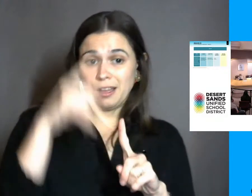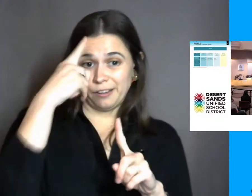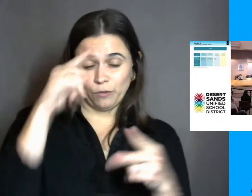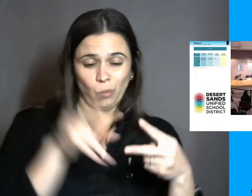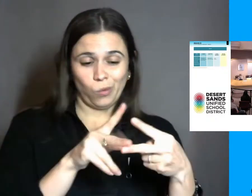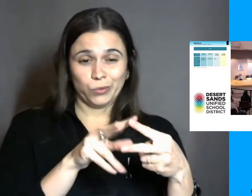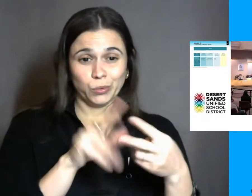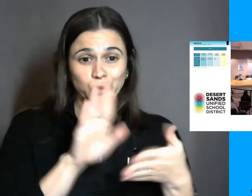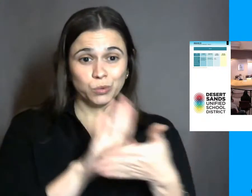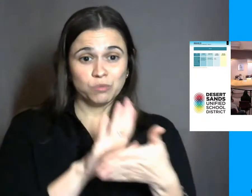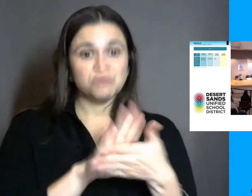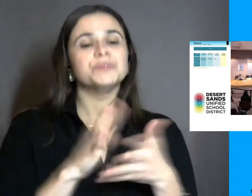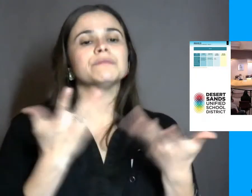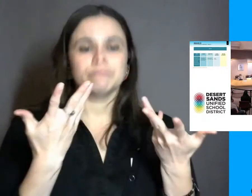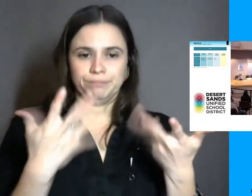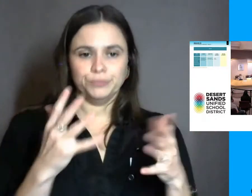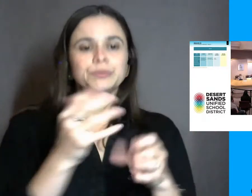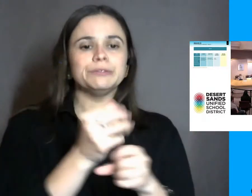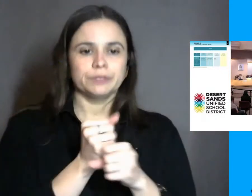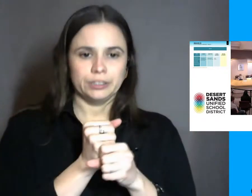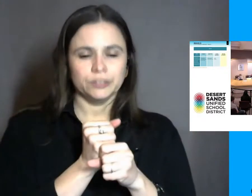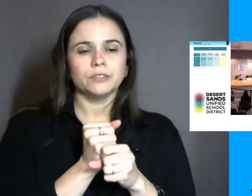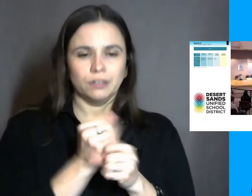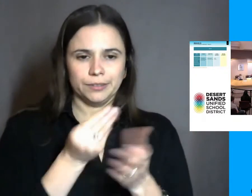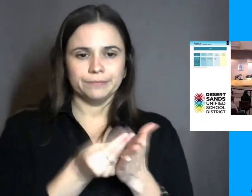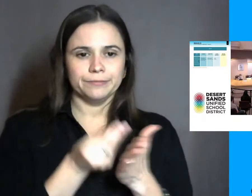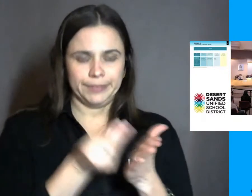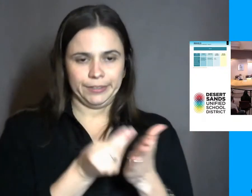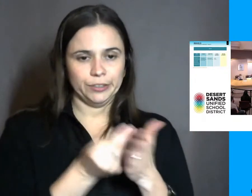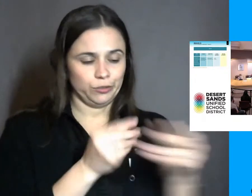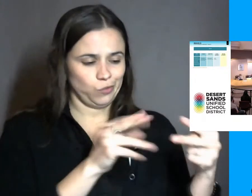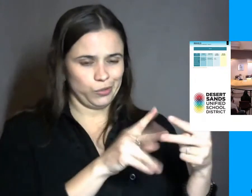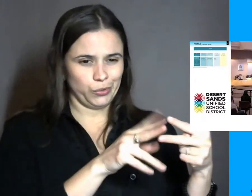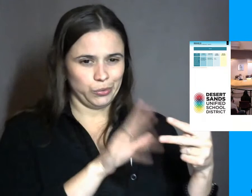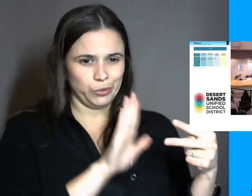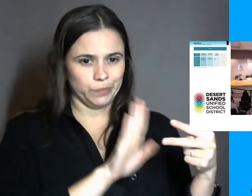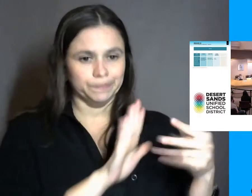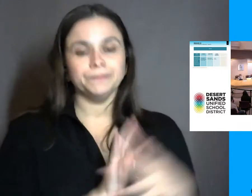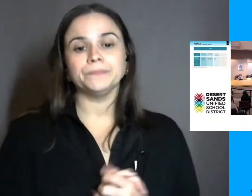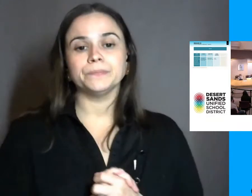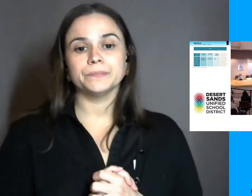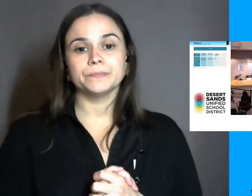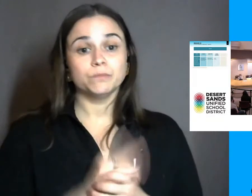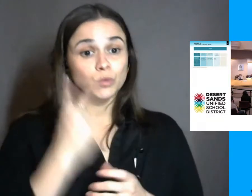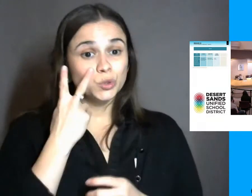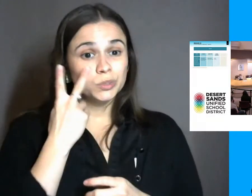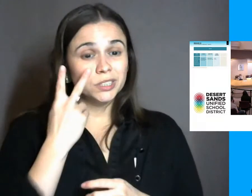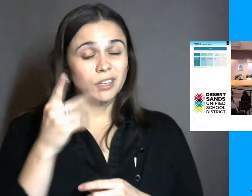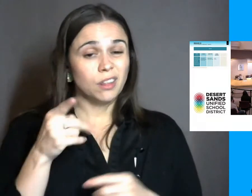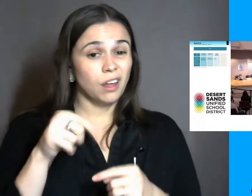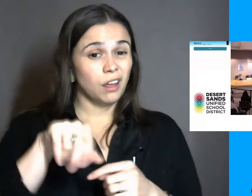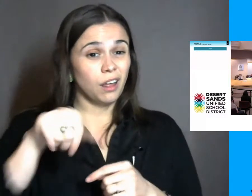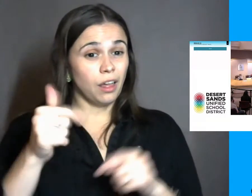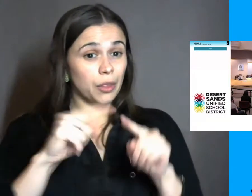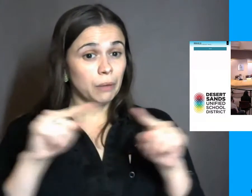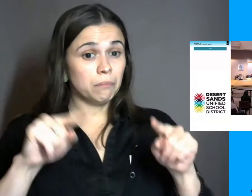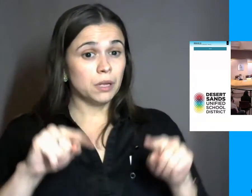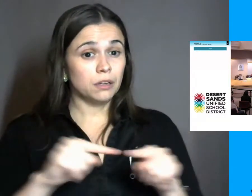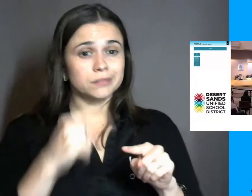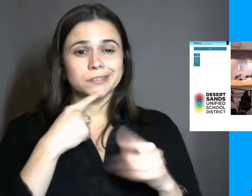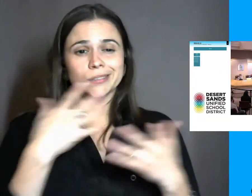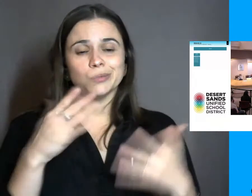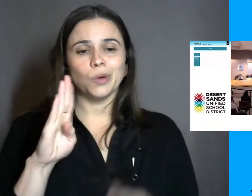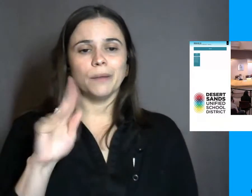funds for those two projects already. You'll see there's another box beyond bond authority, which I'll share with you in just a little bit on the next